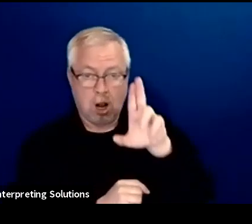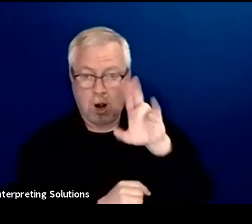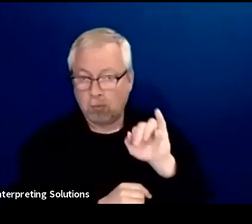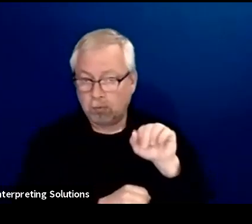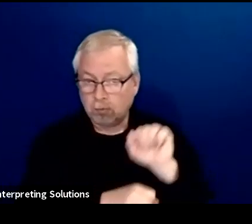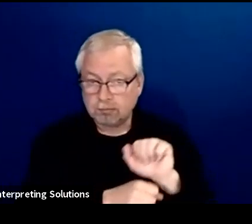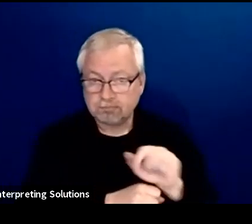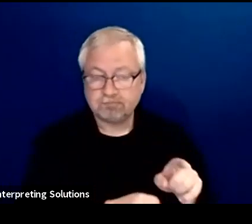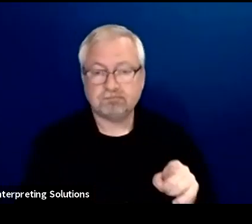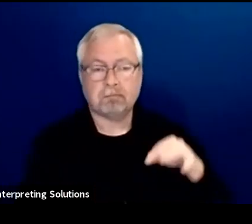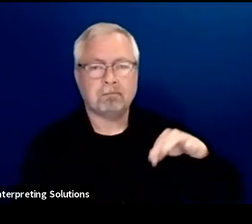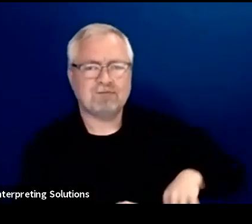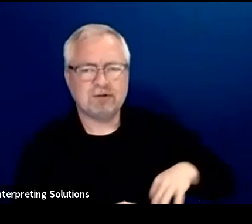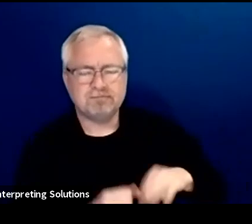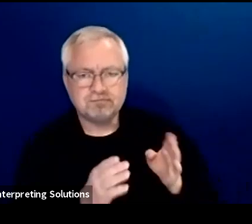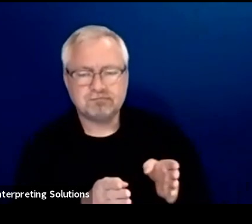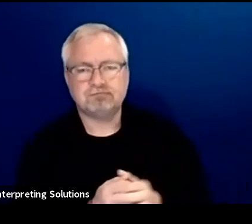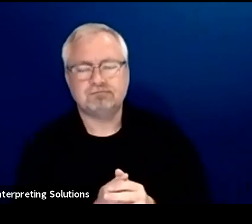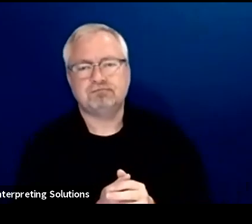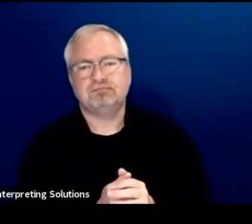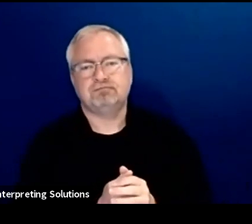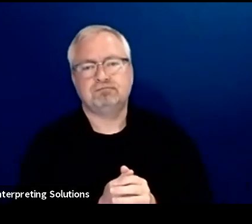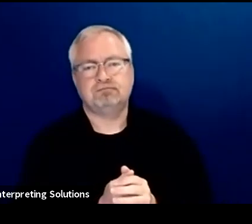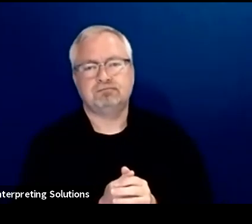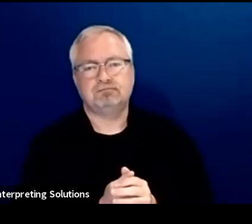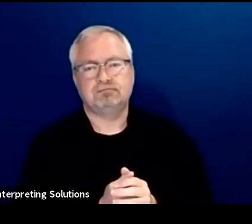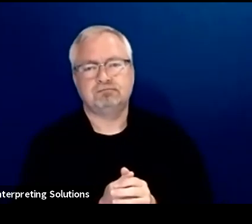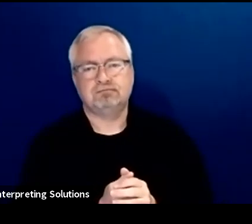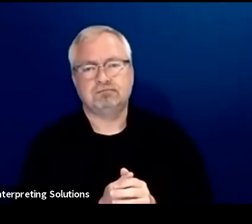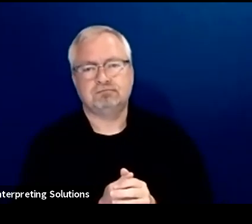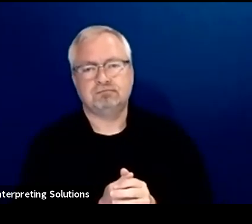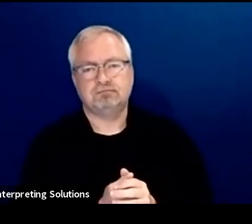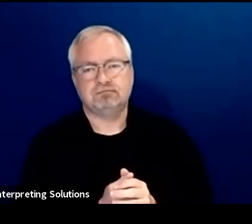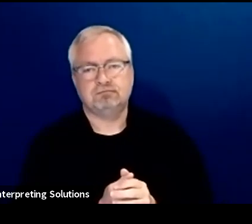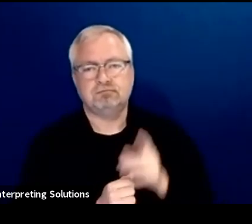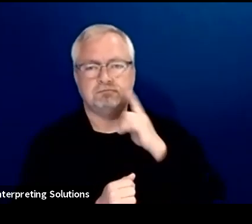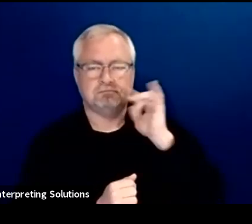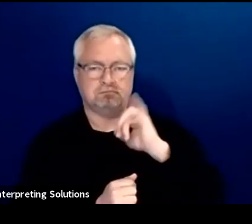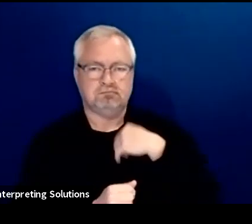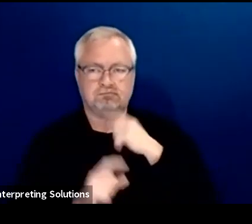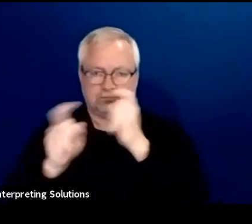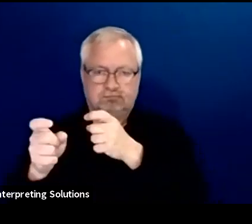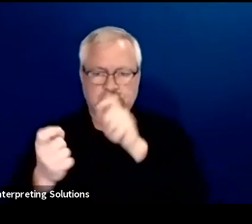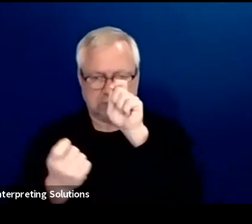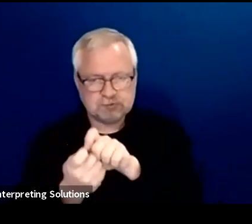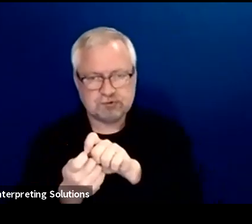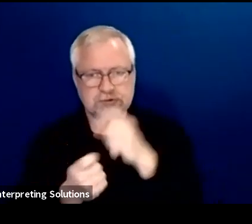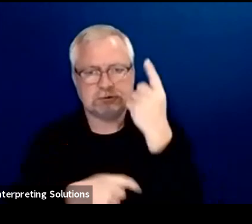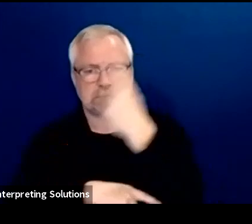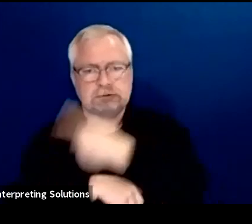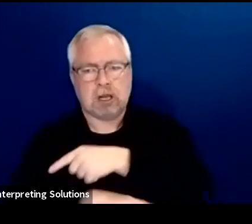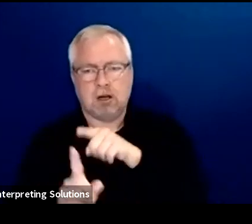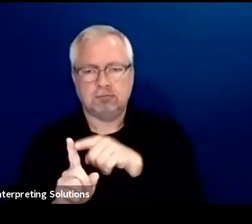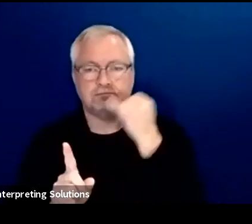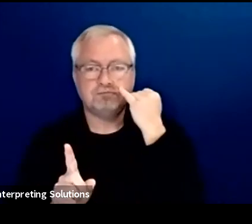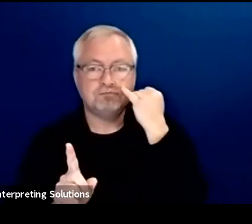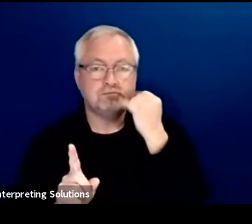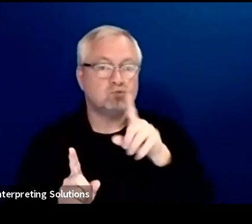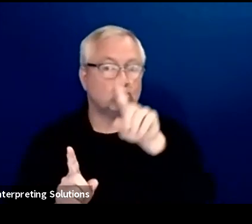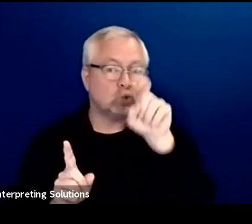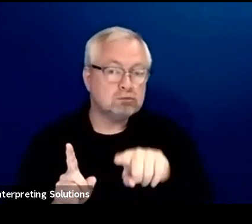also going to designate certain days and certain questions can be answered on our information lines too. So if you have a question about your